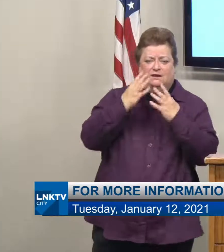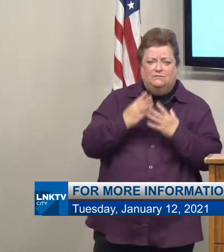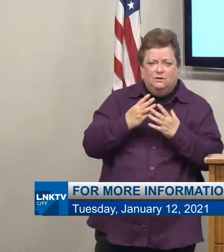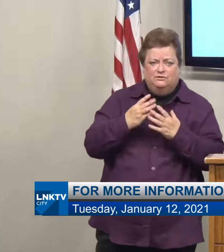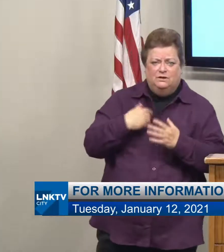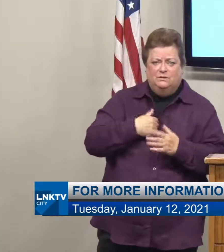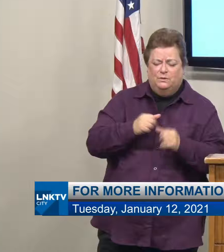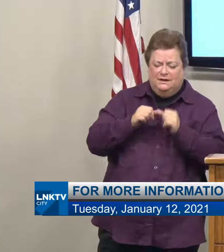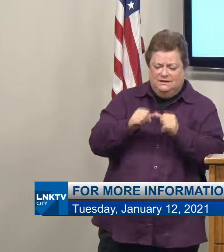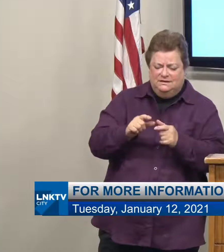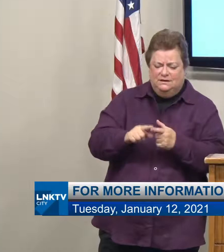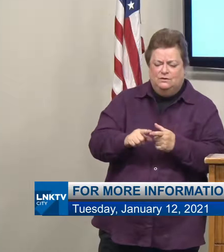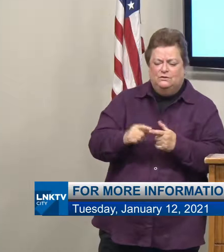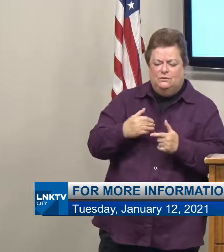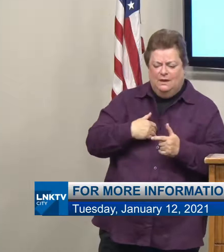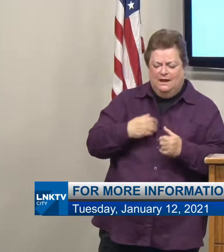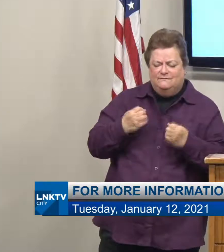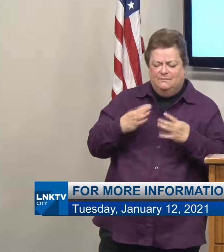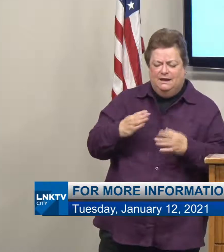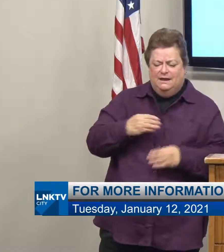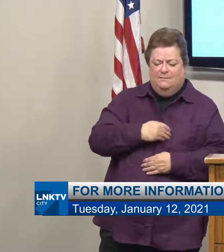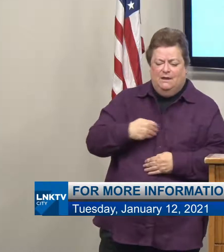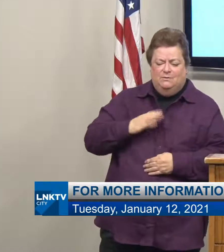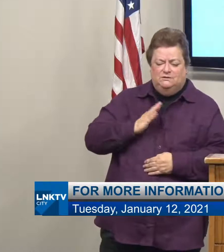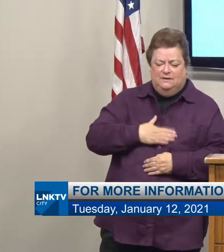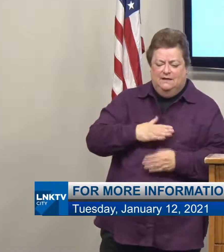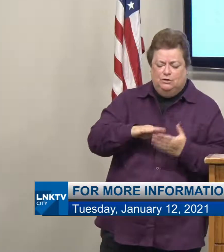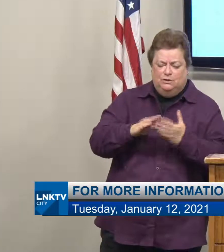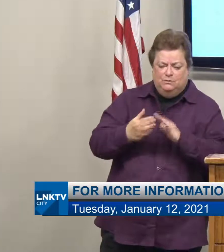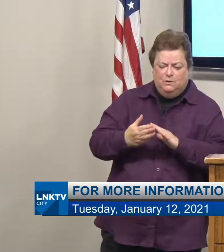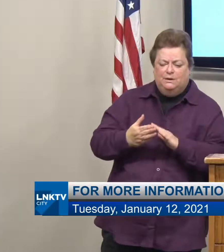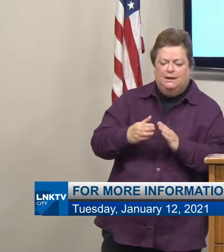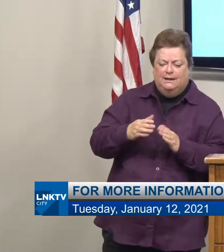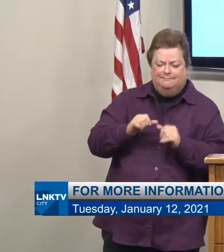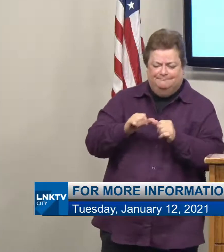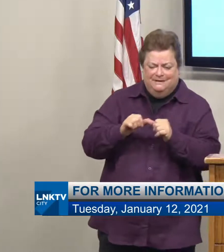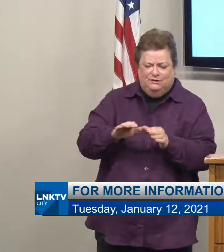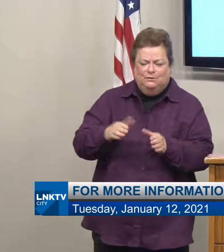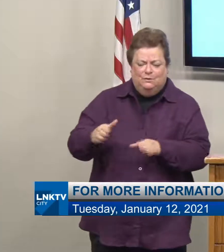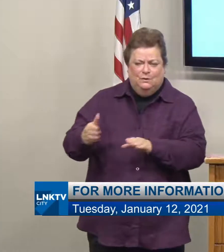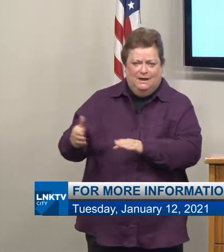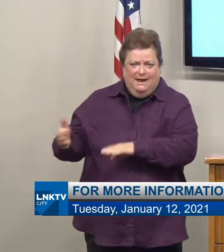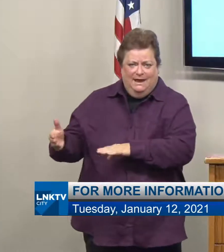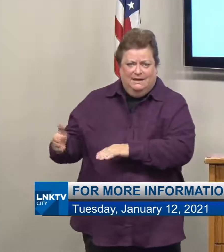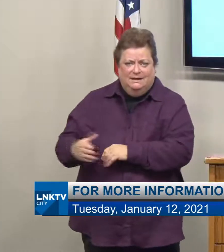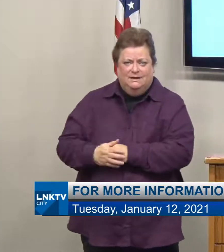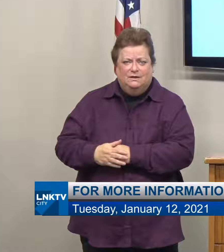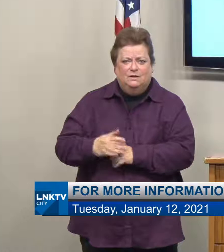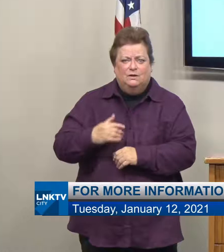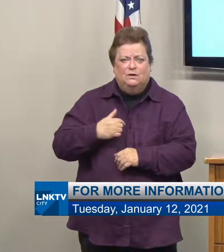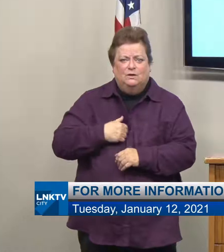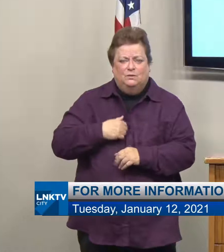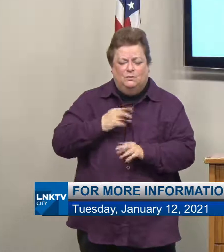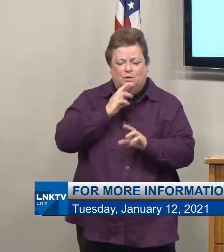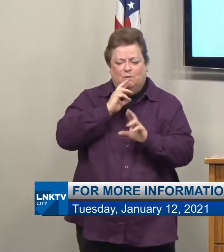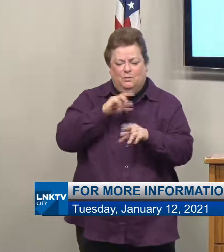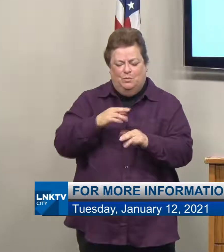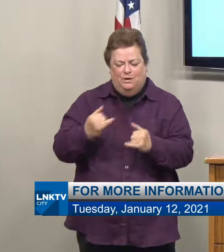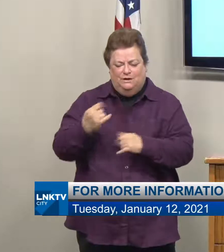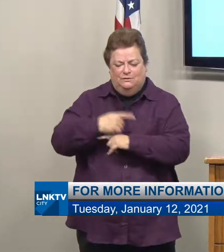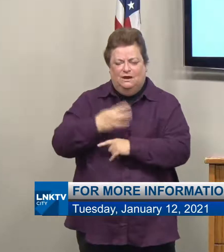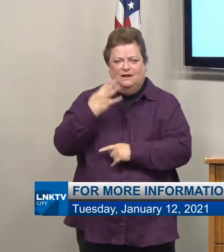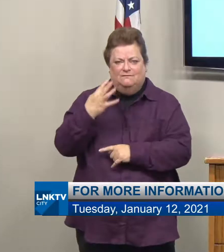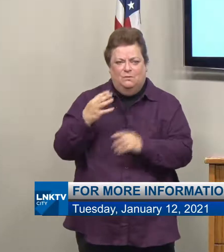Unfortunately, we continue to lose many members of our community to COVID-19. Today, we are reporting 4